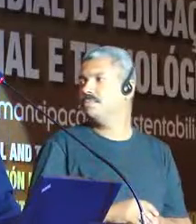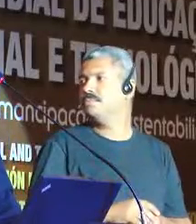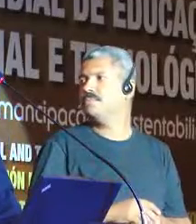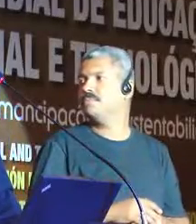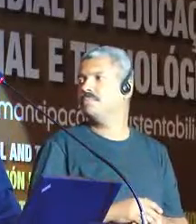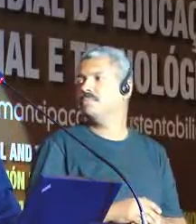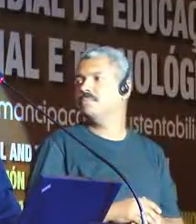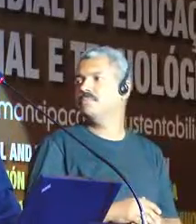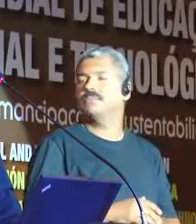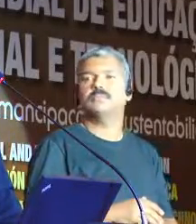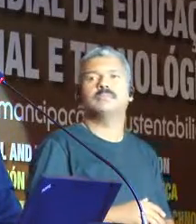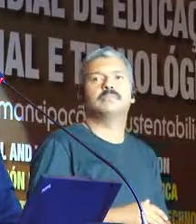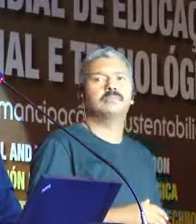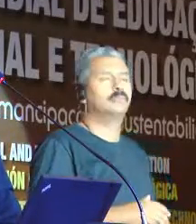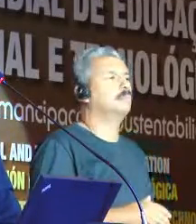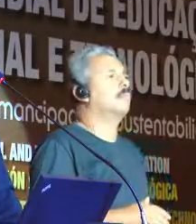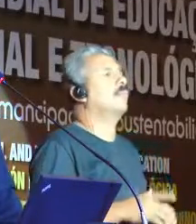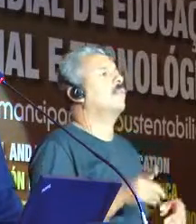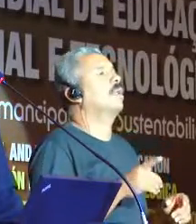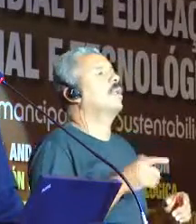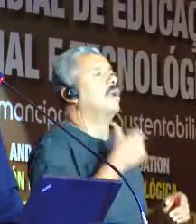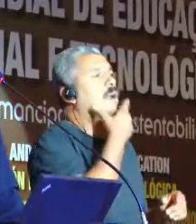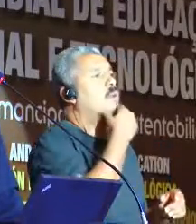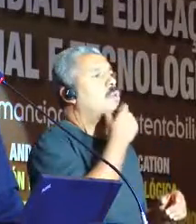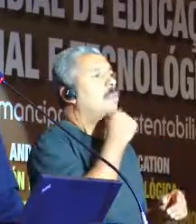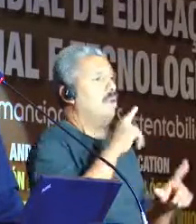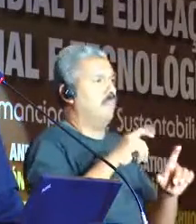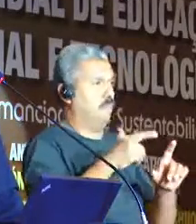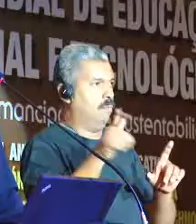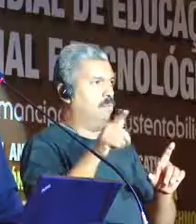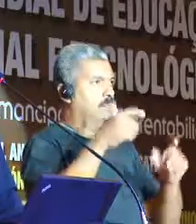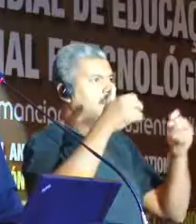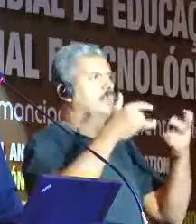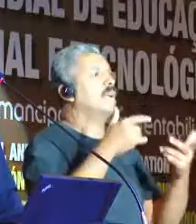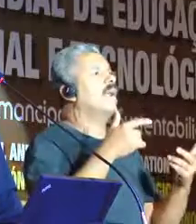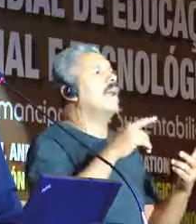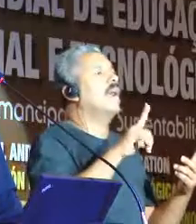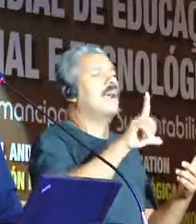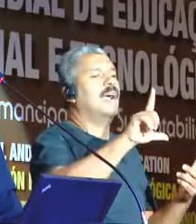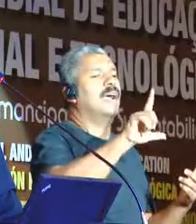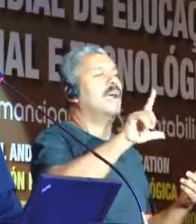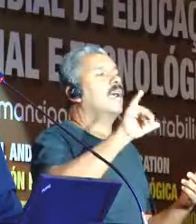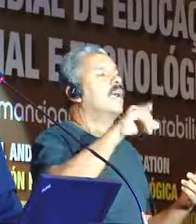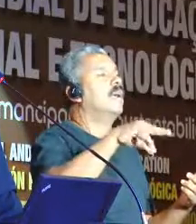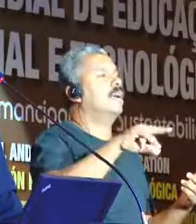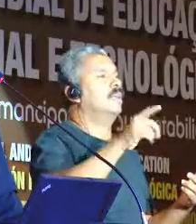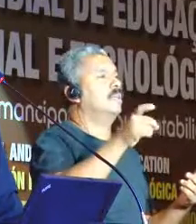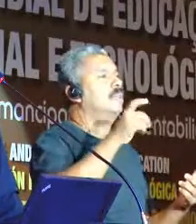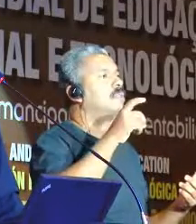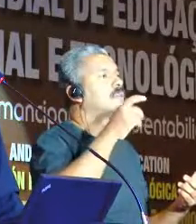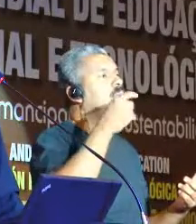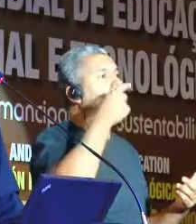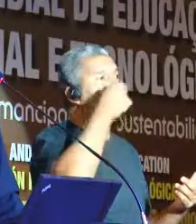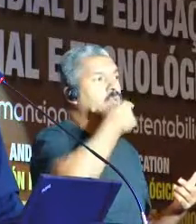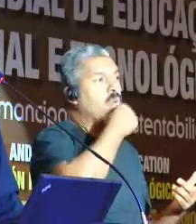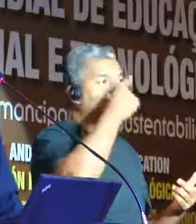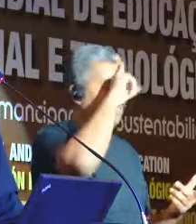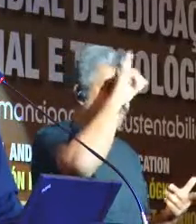distribution. He now has his own company with 20,000 people buying support from